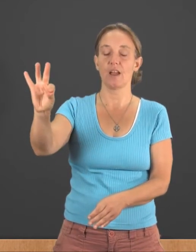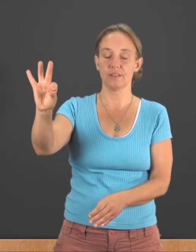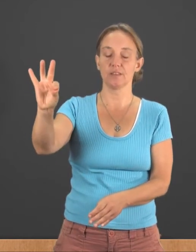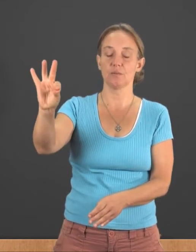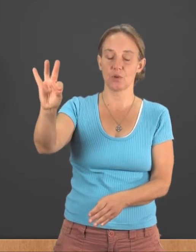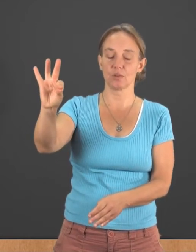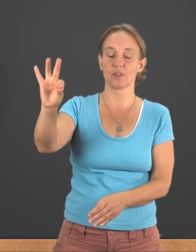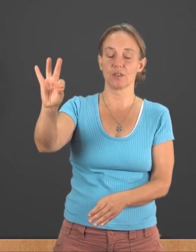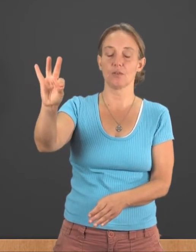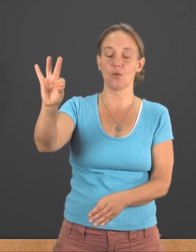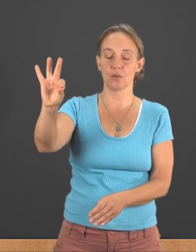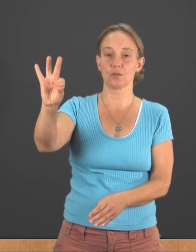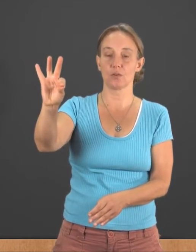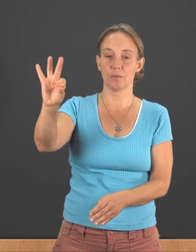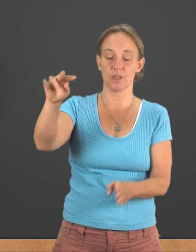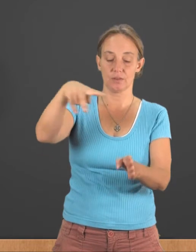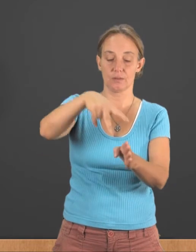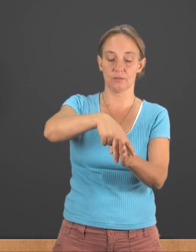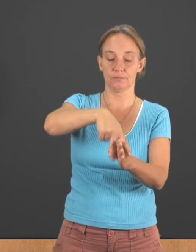as in a motorcycle, horse, or a bicycle.